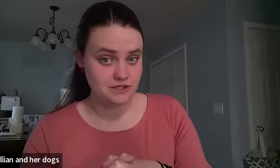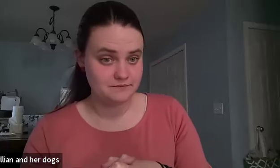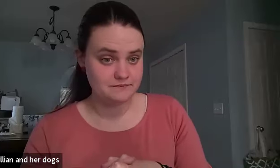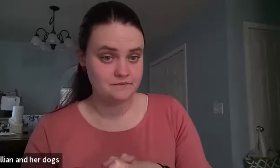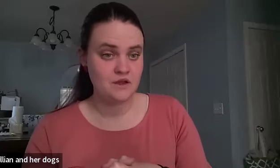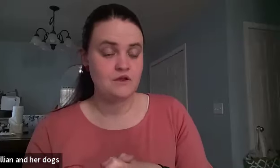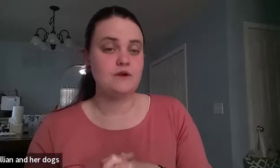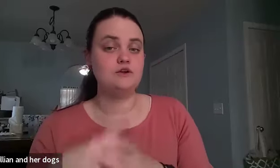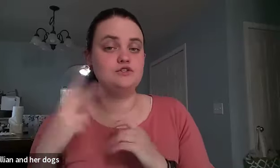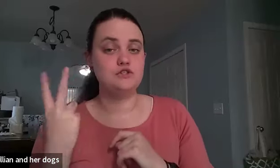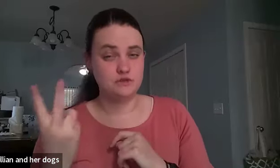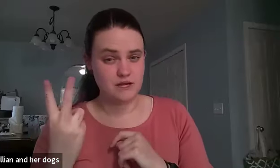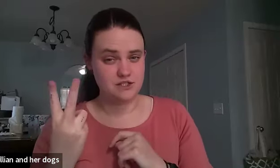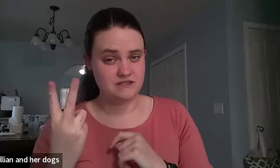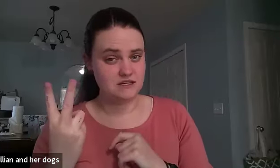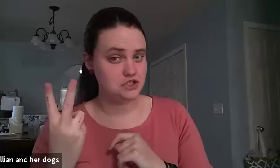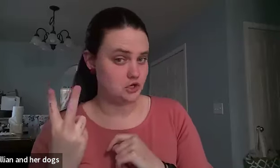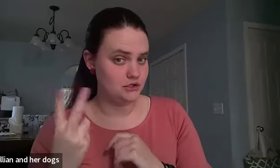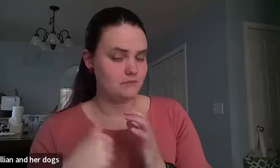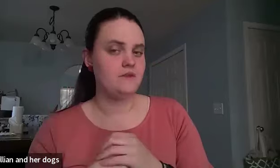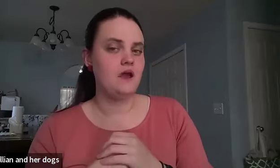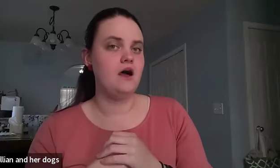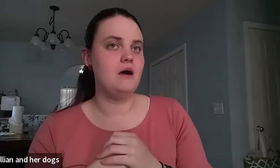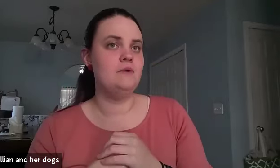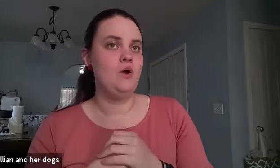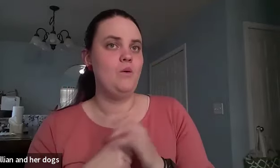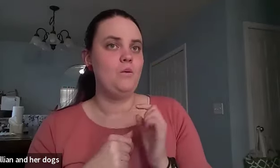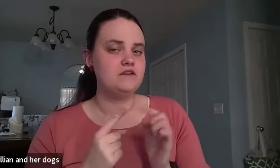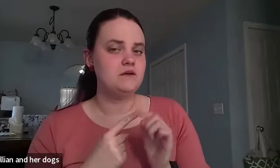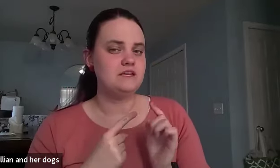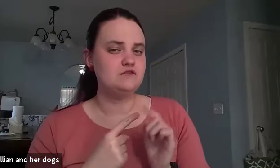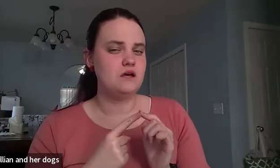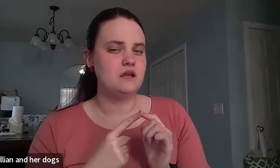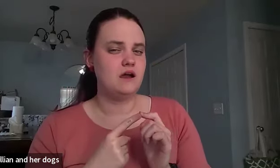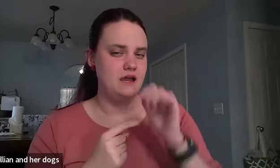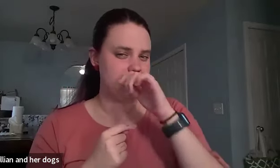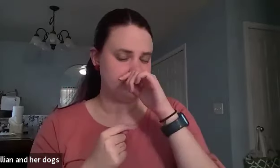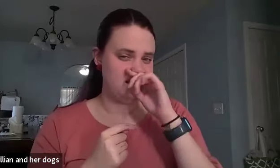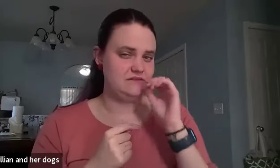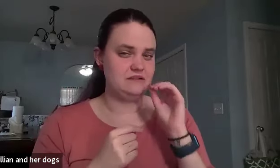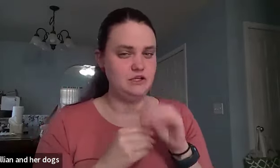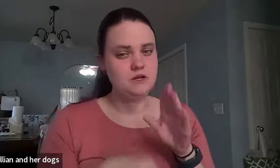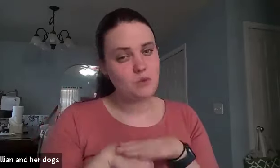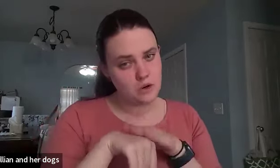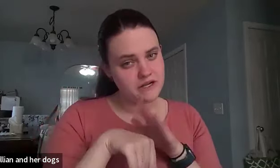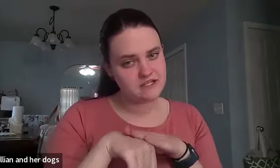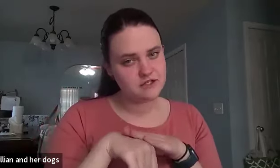shark. There are two ways you can sign shark. One of them is one I have to kind of give a little bit of a warning